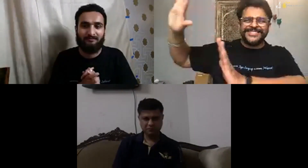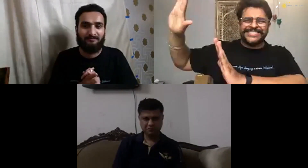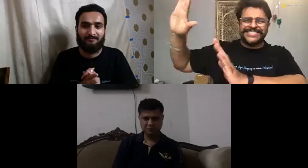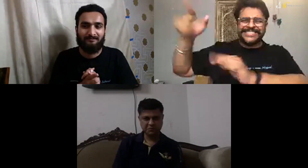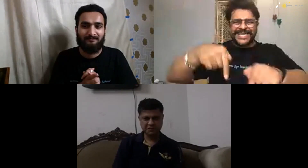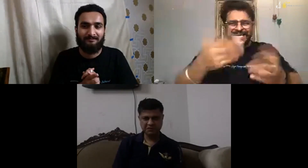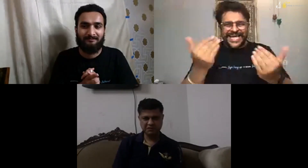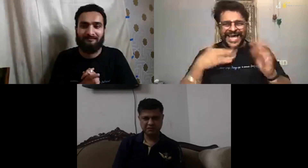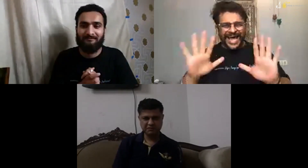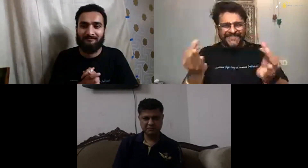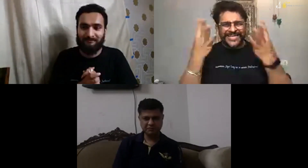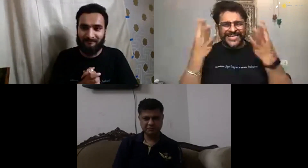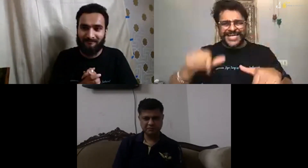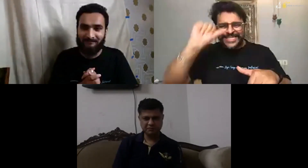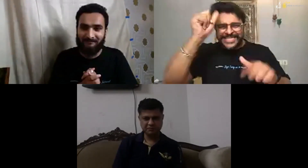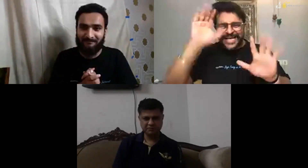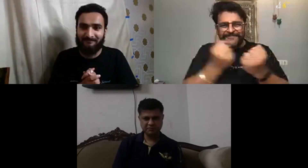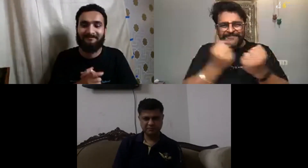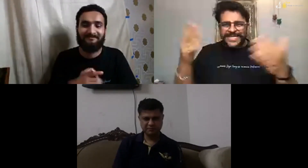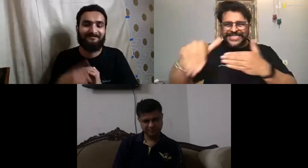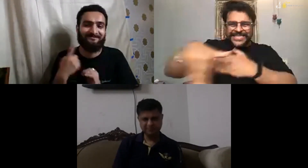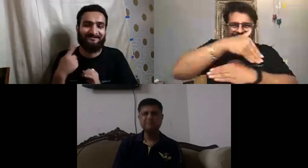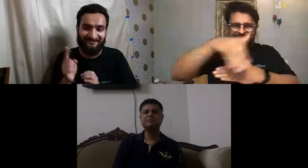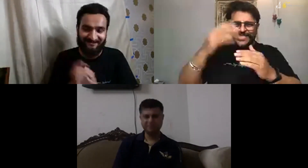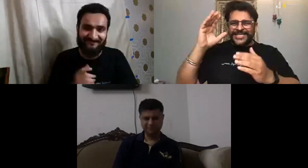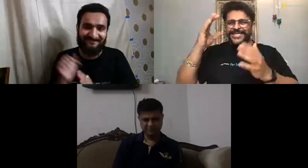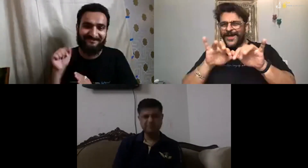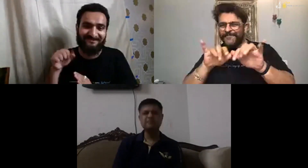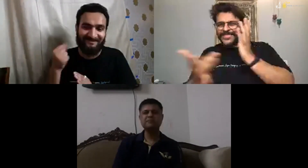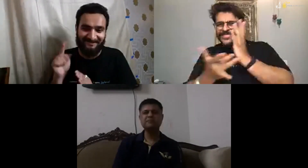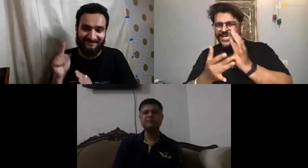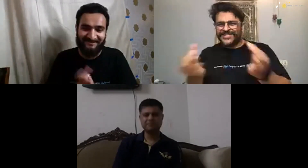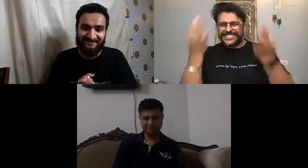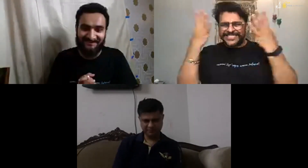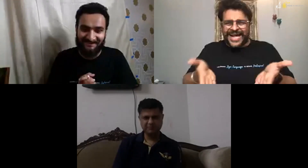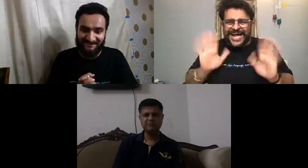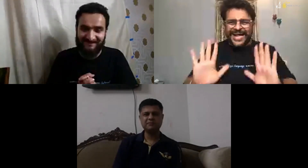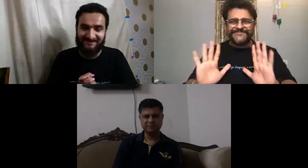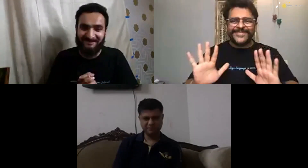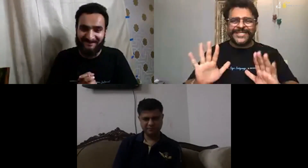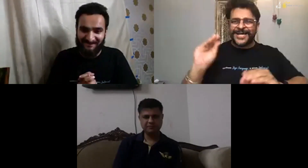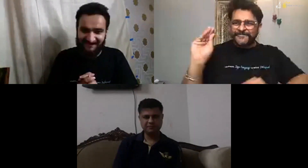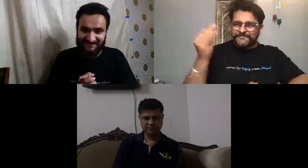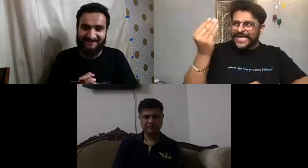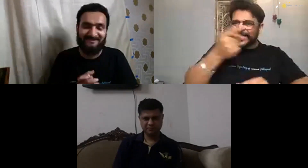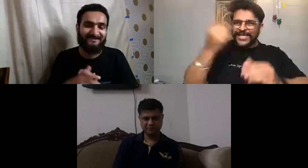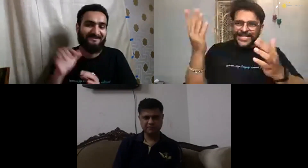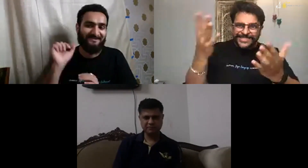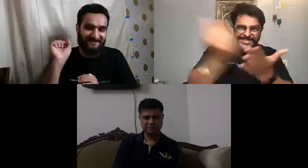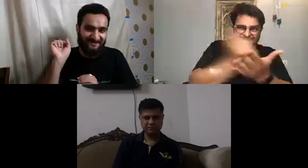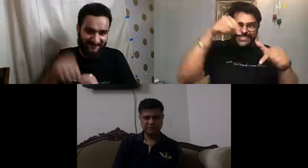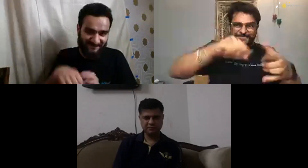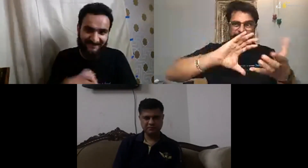get profit. So why not like have the expertise from India? Like we have engineers, computer engineers, IT